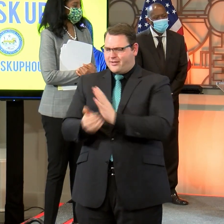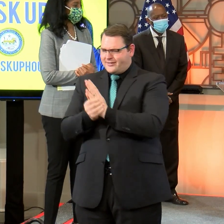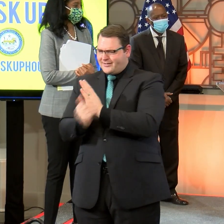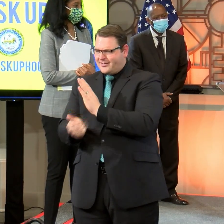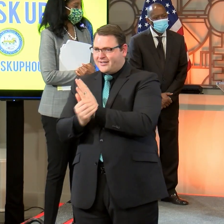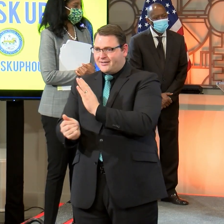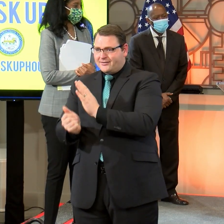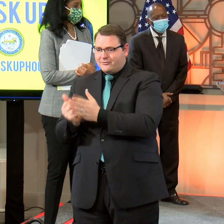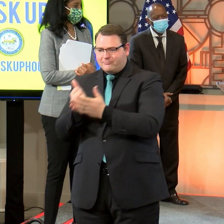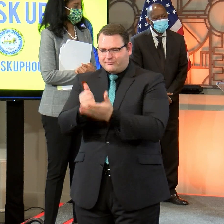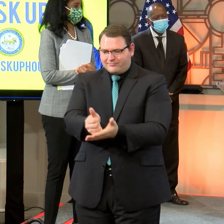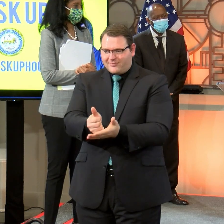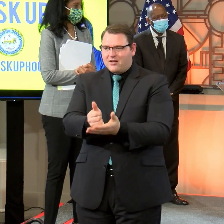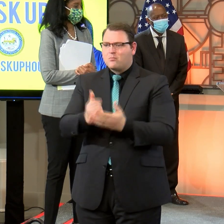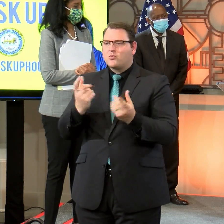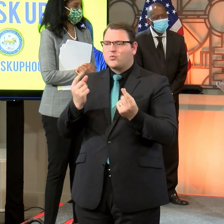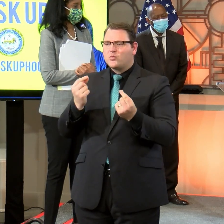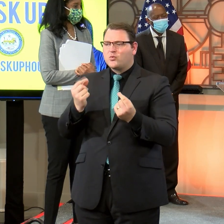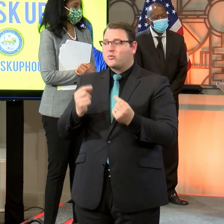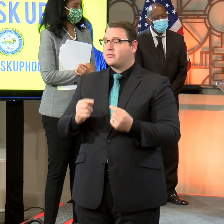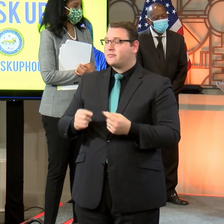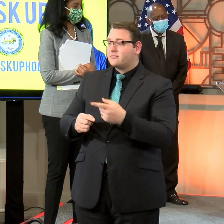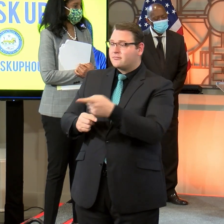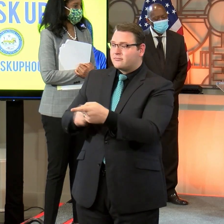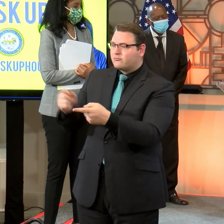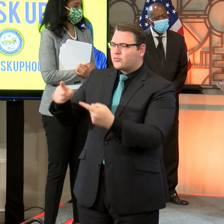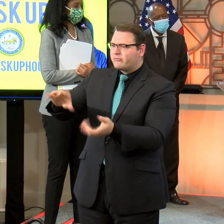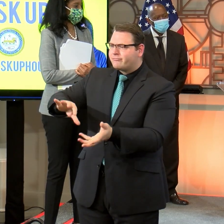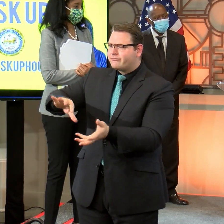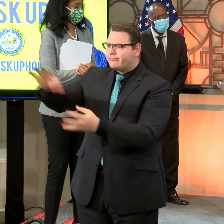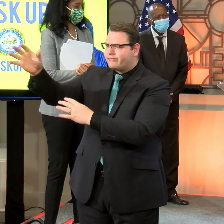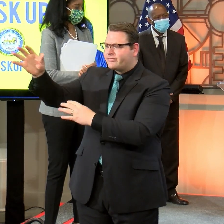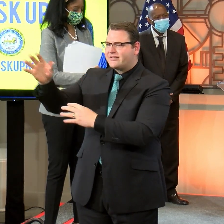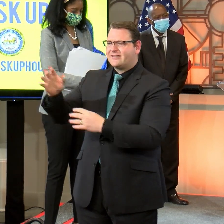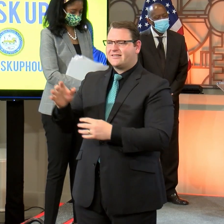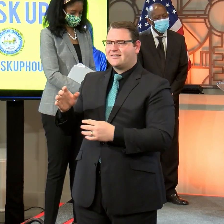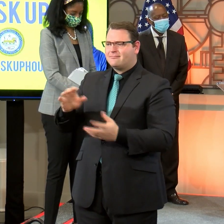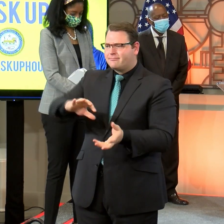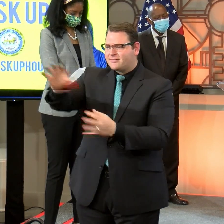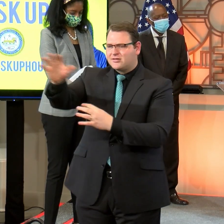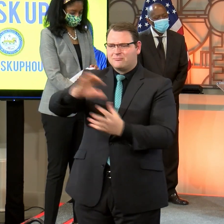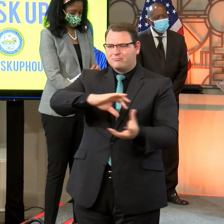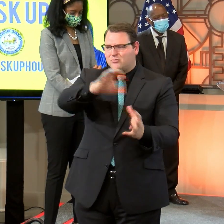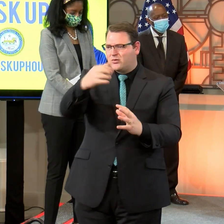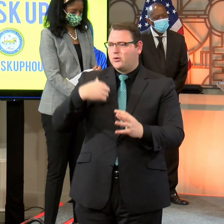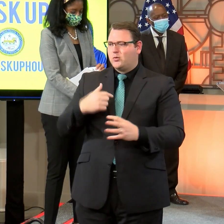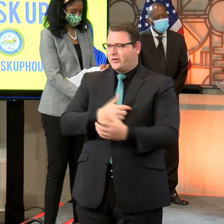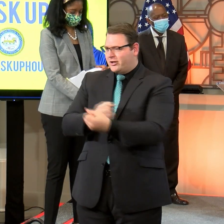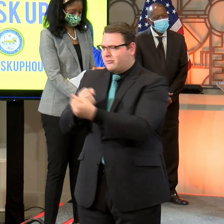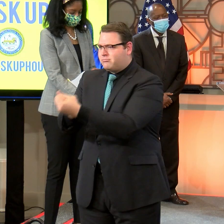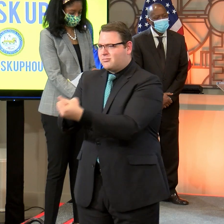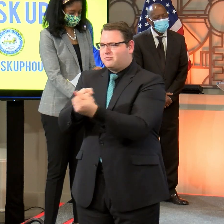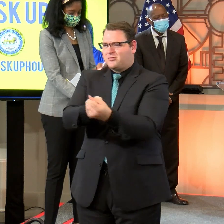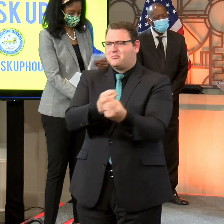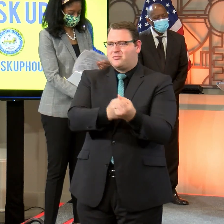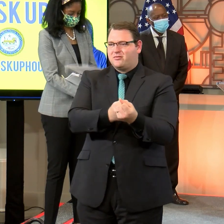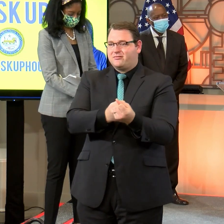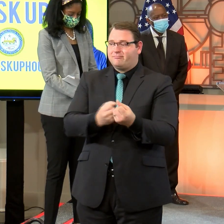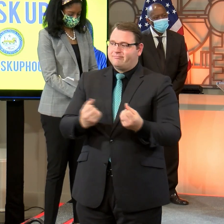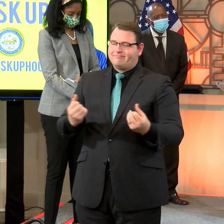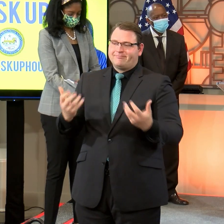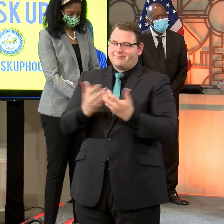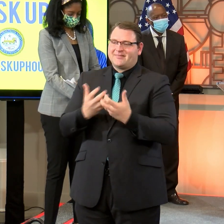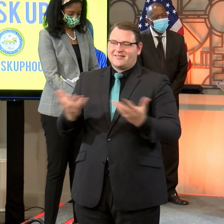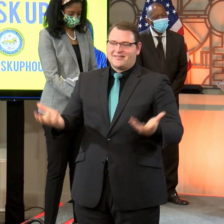to support our sister departments during times of natural disasters for well over a couple of decades. And here we are today